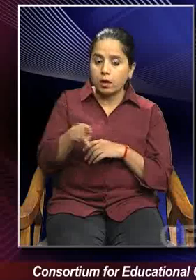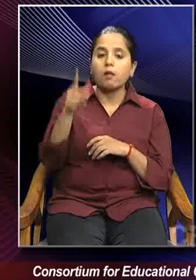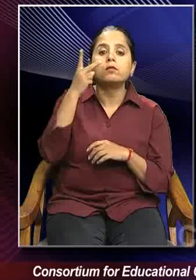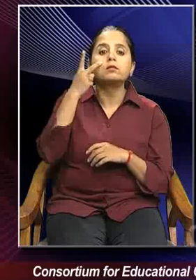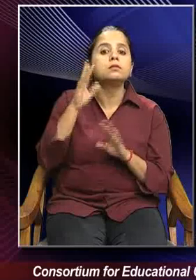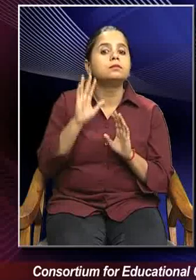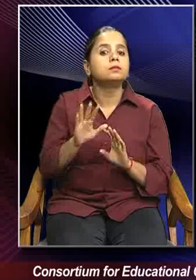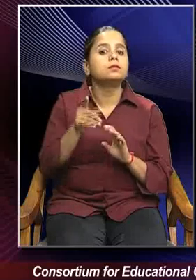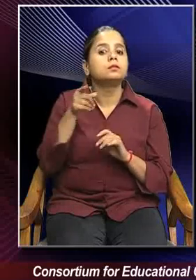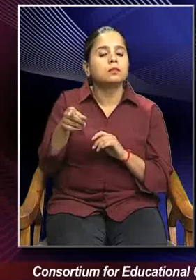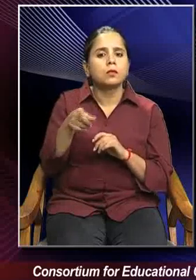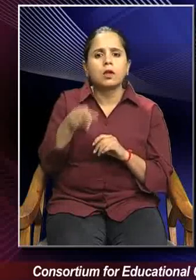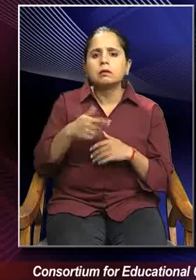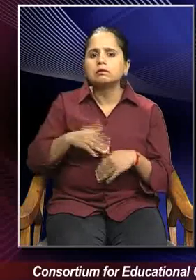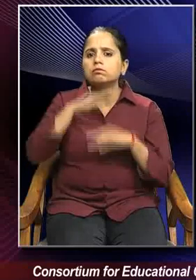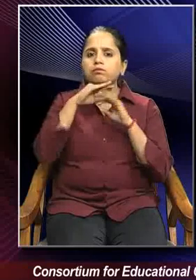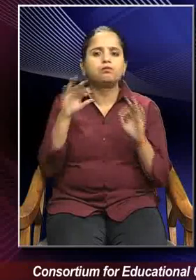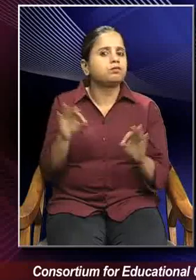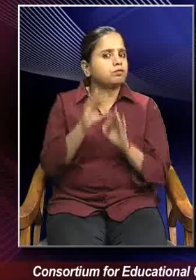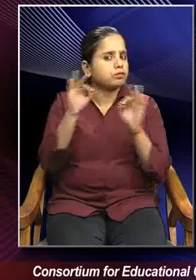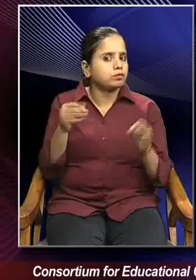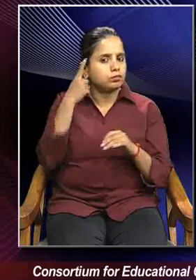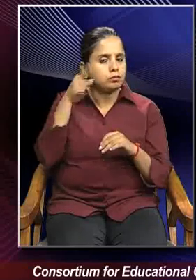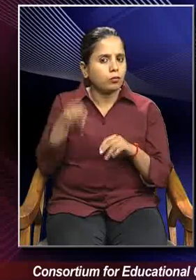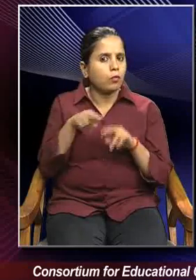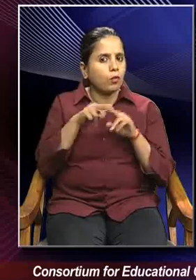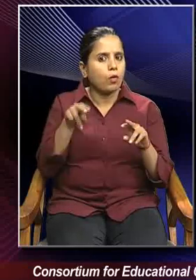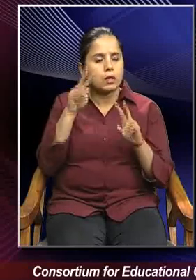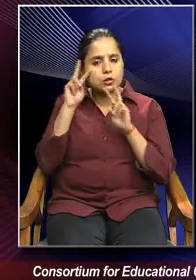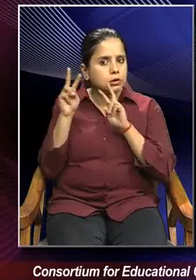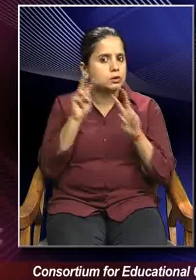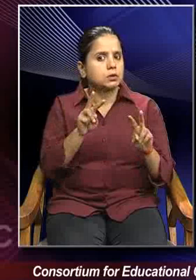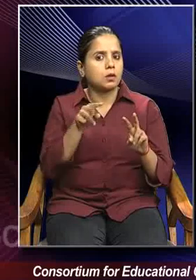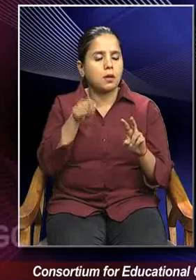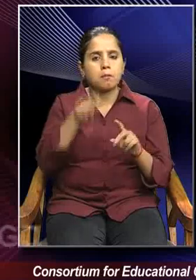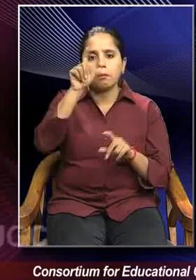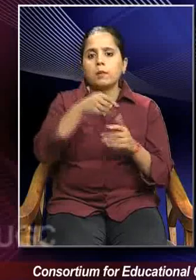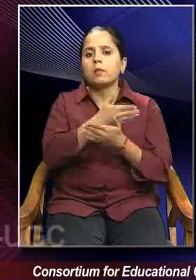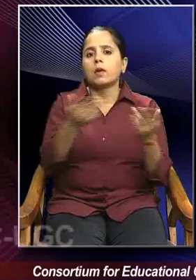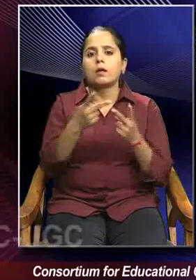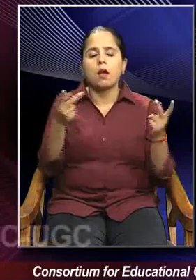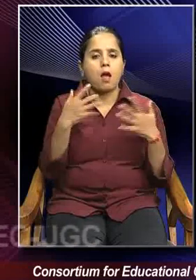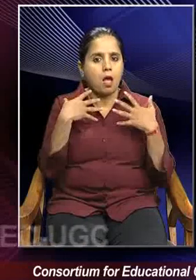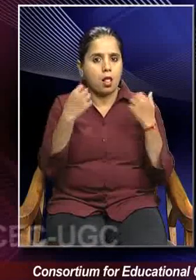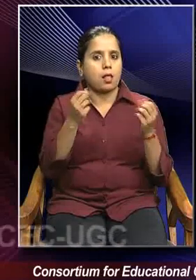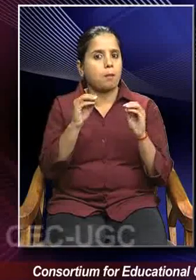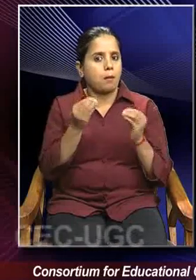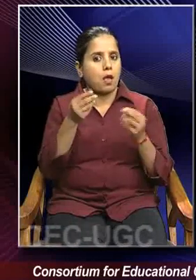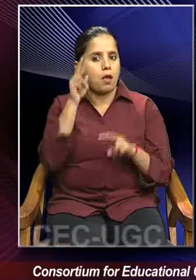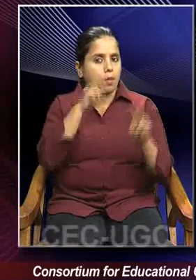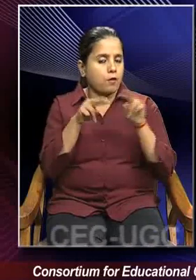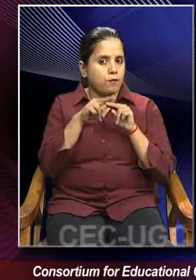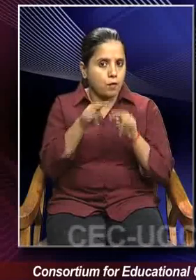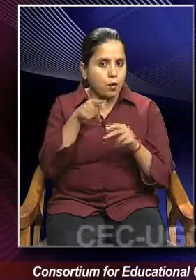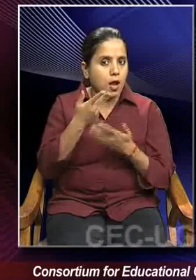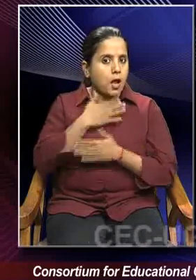themselves are insufficient to fully reflect a population well-being and the